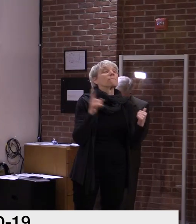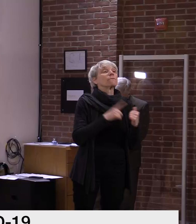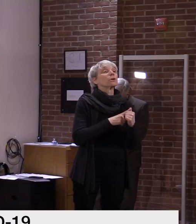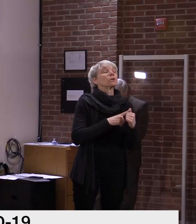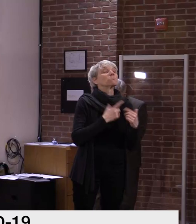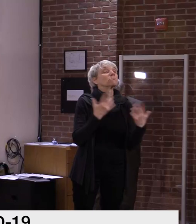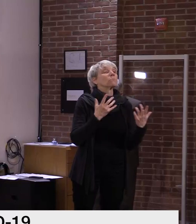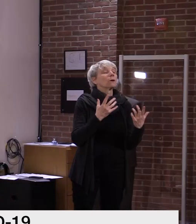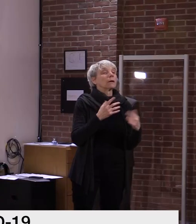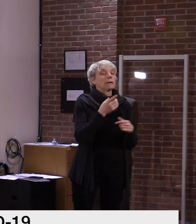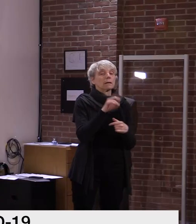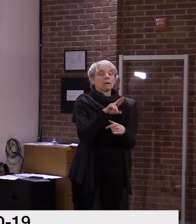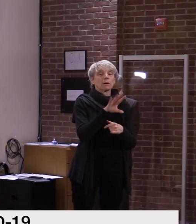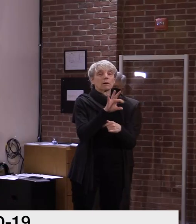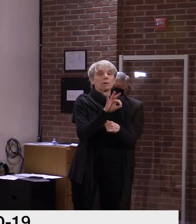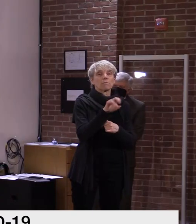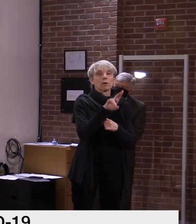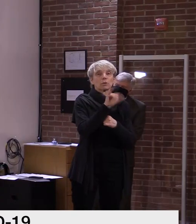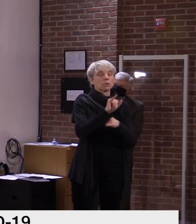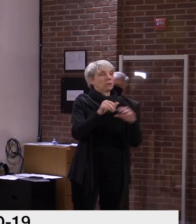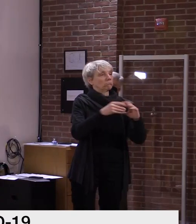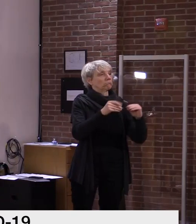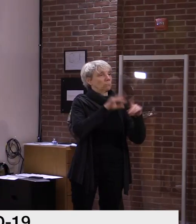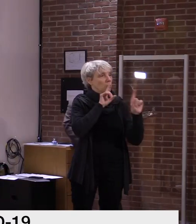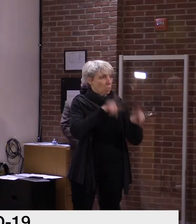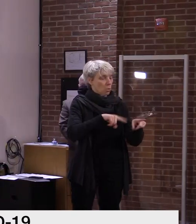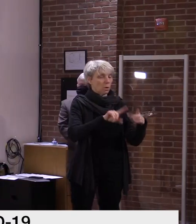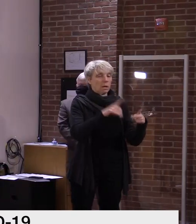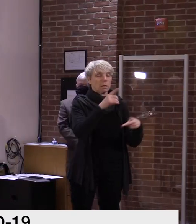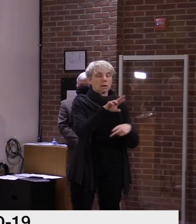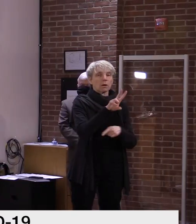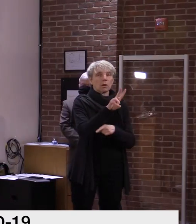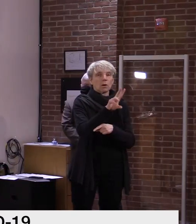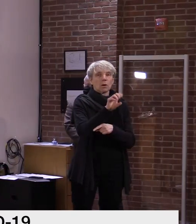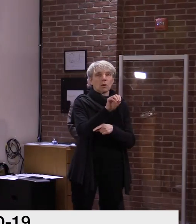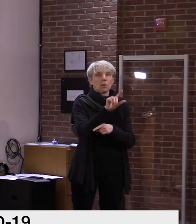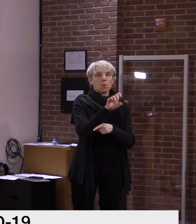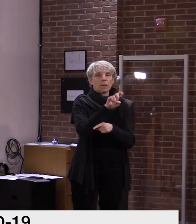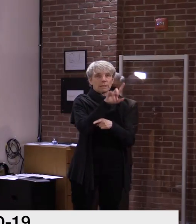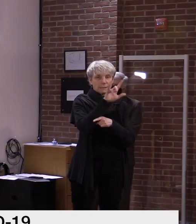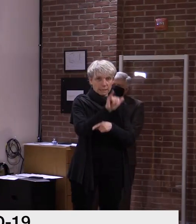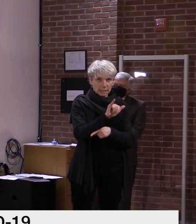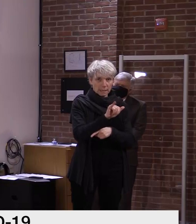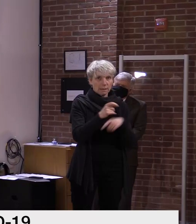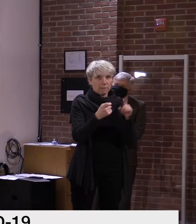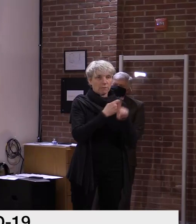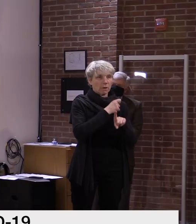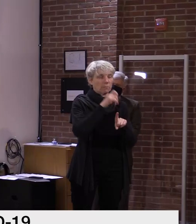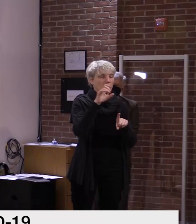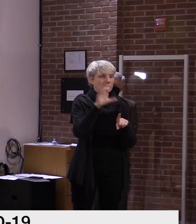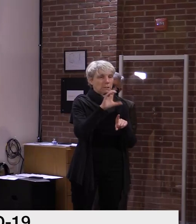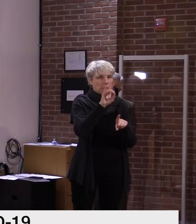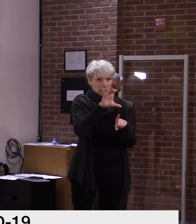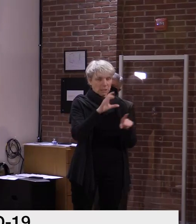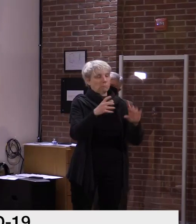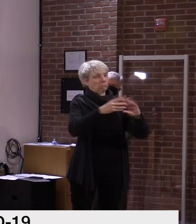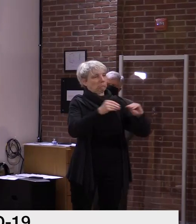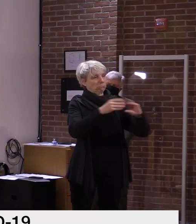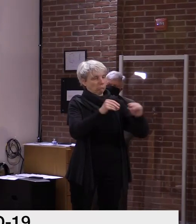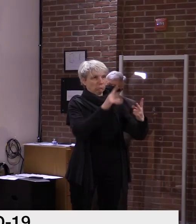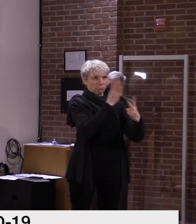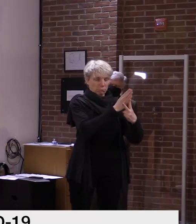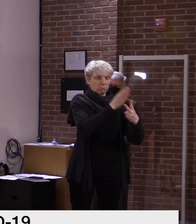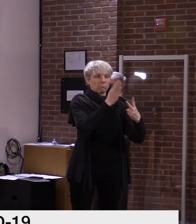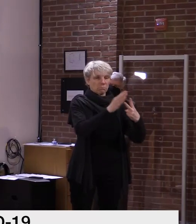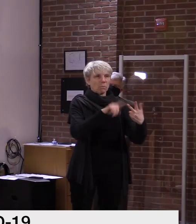from Dr. Fauci, Dr. Walensky, and other White House officials. And then they go through and talk to us